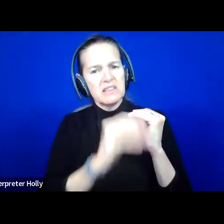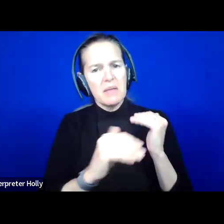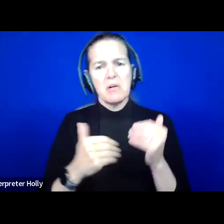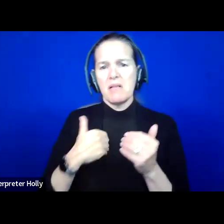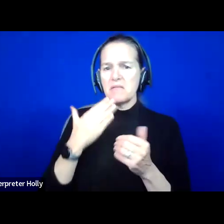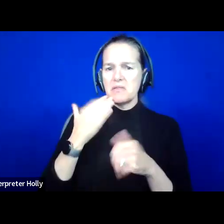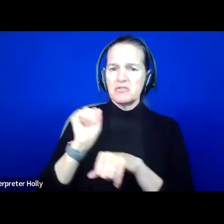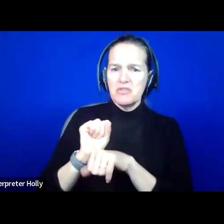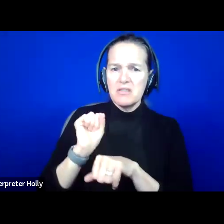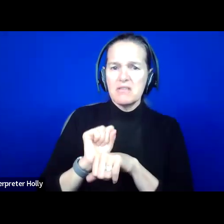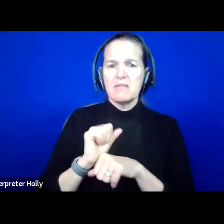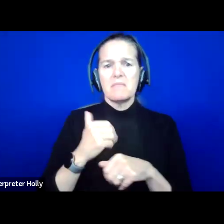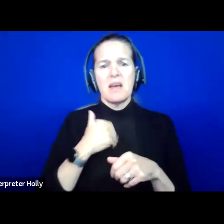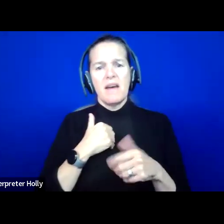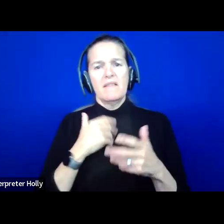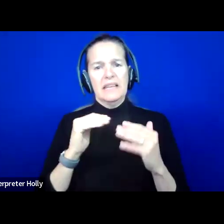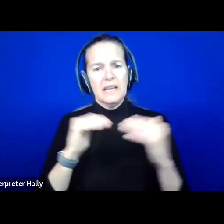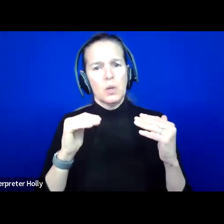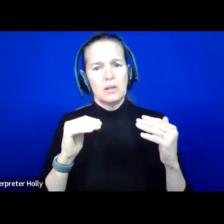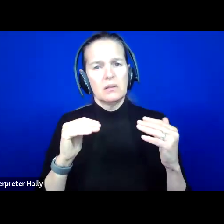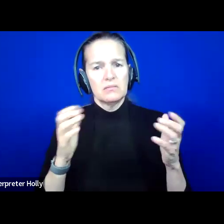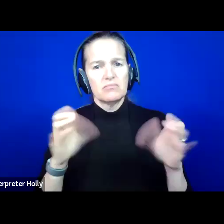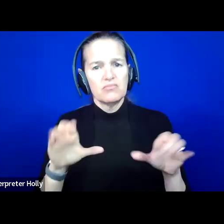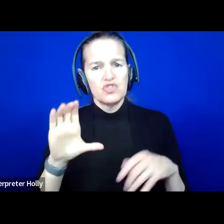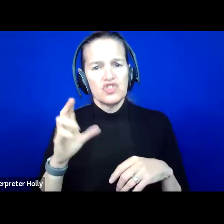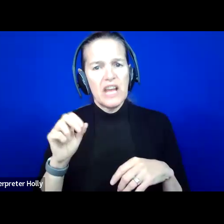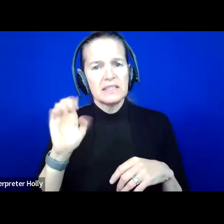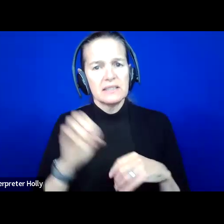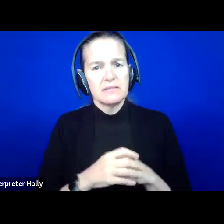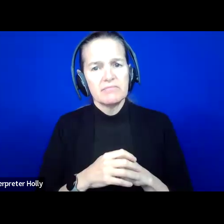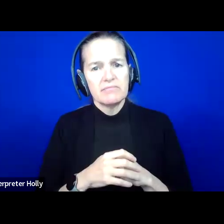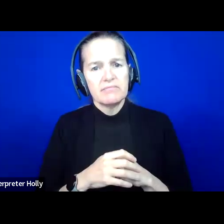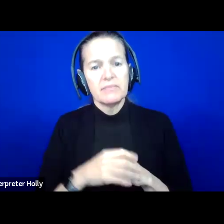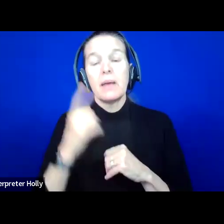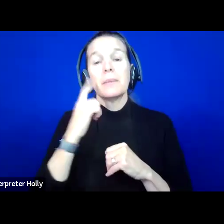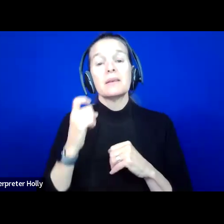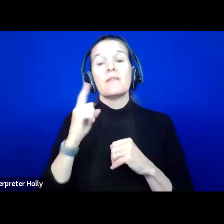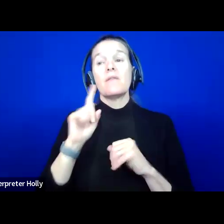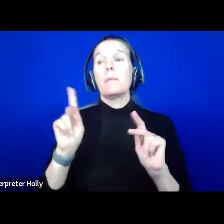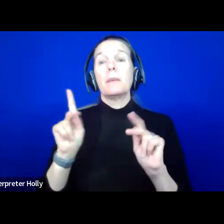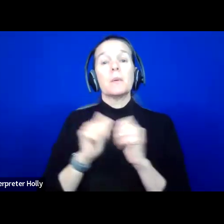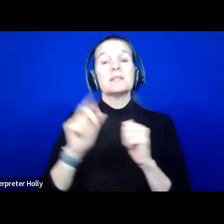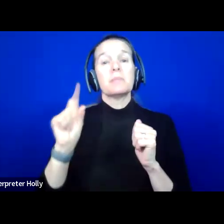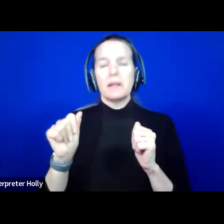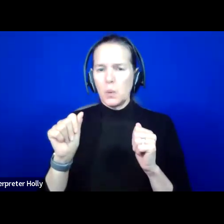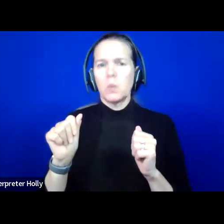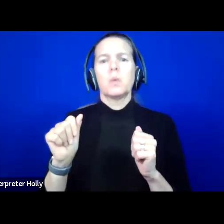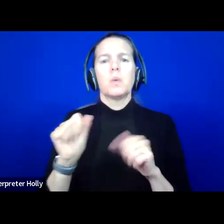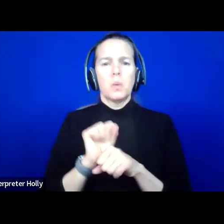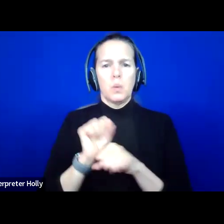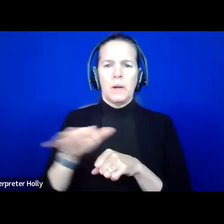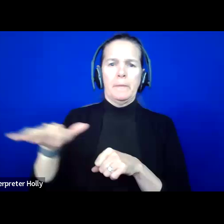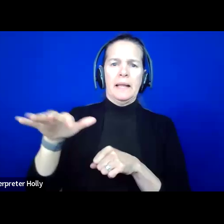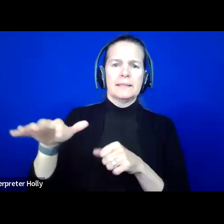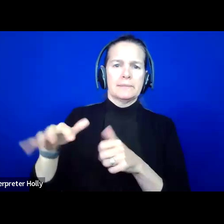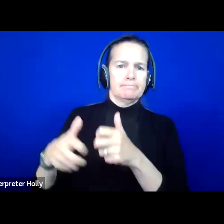employment. They want this person to have an equal chance, right? Because we know as people with disabilities, it's very difficult in the workplace for many of